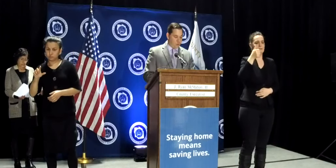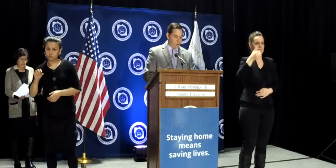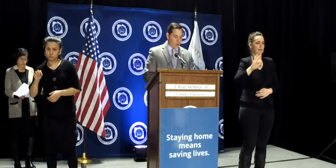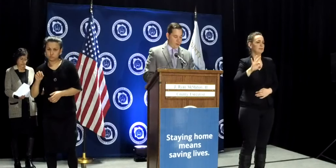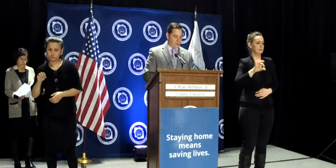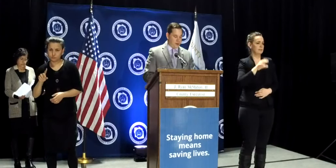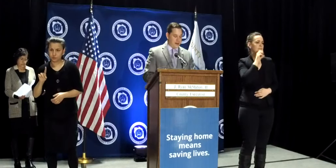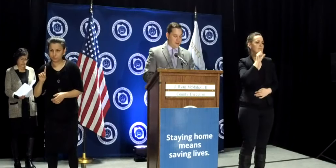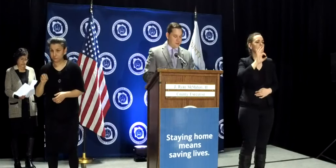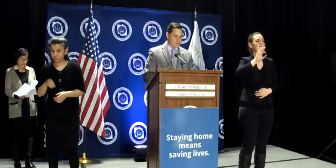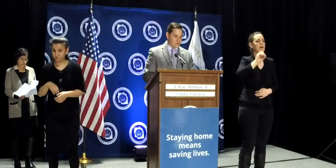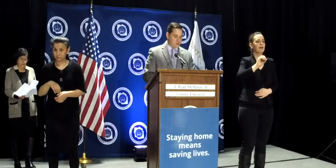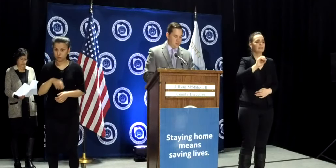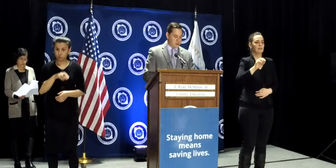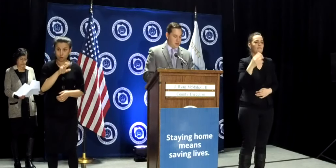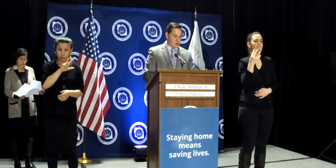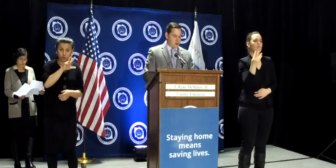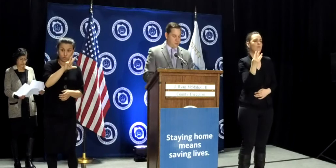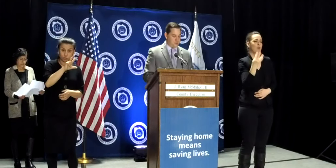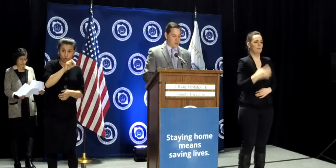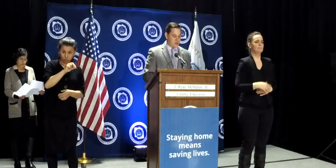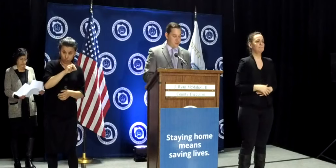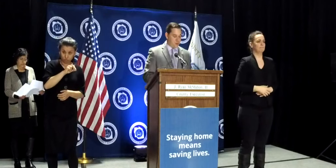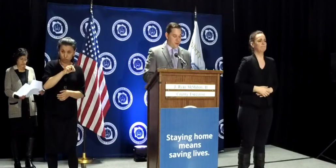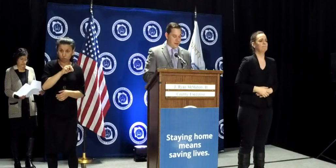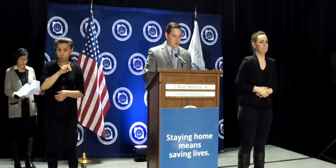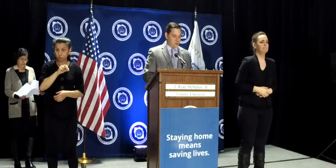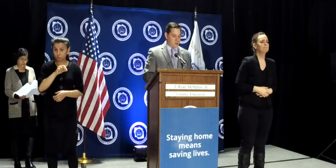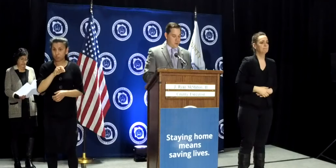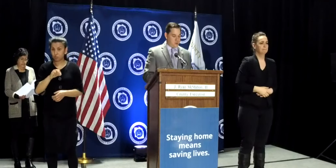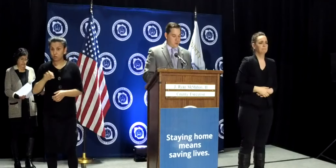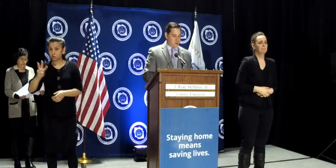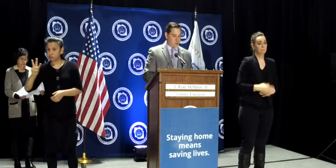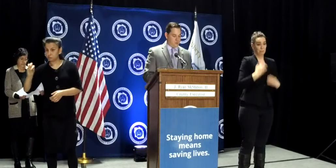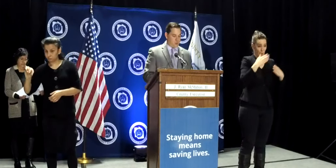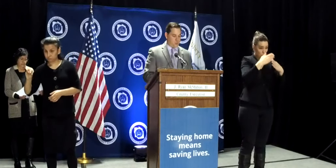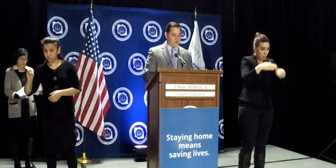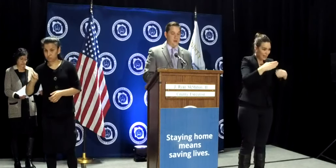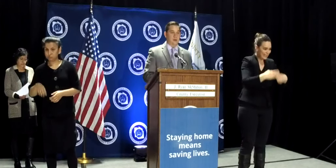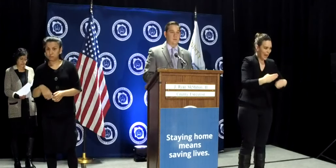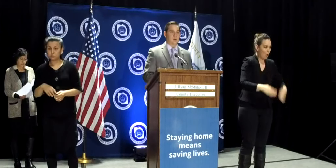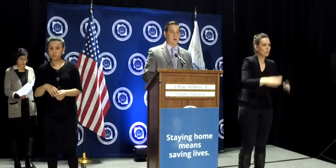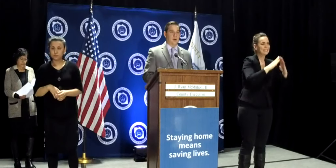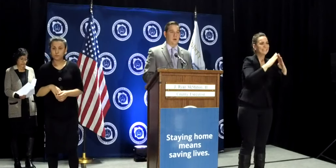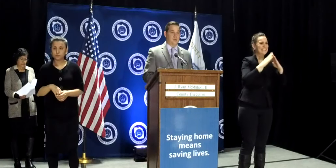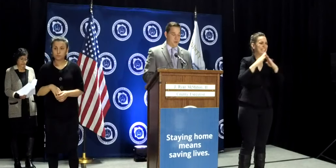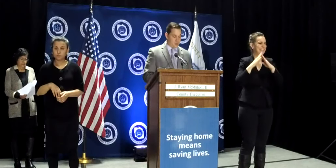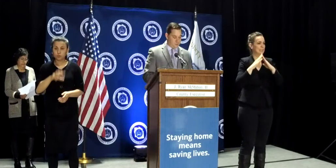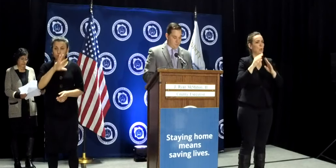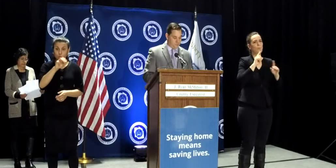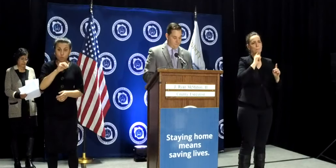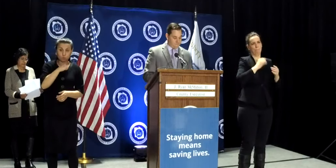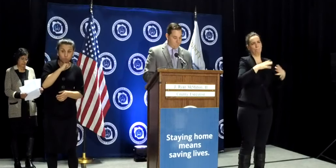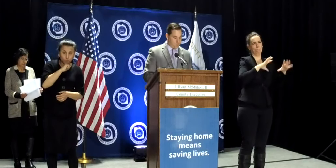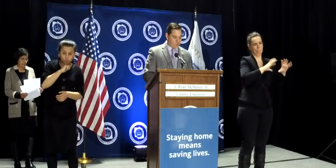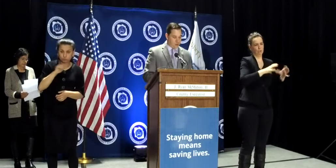and 4 in their 90s. Percentage of breakdown, 24% under